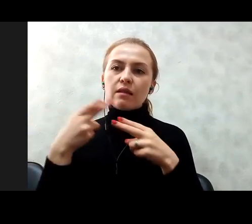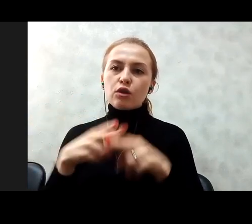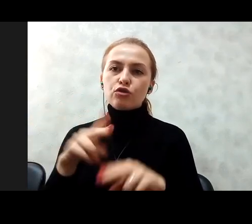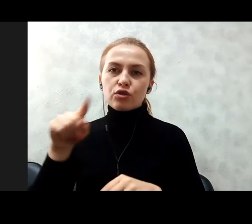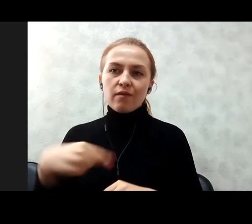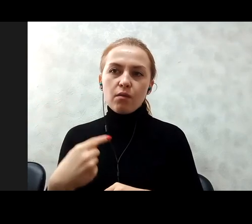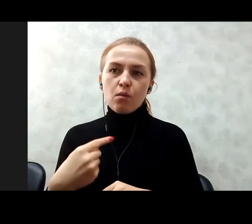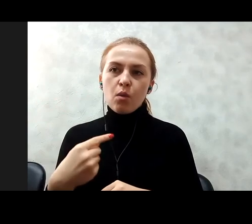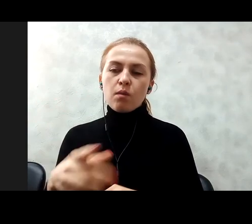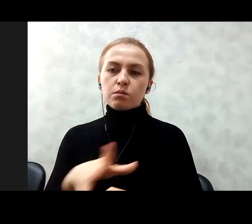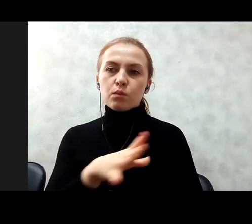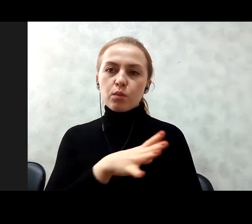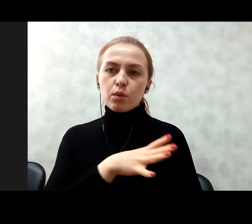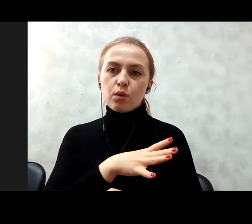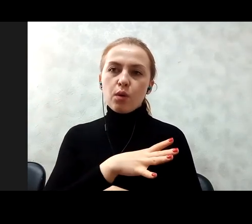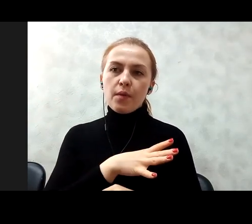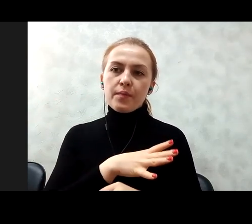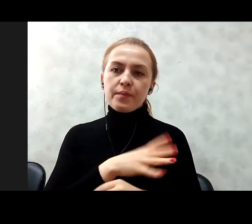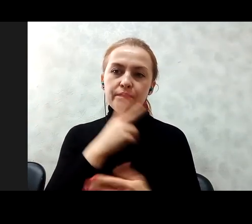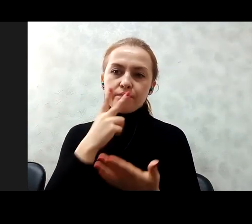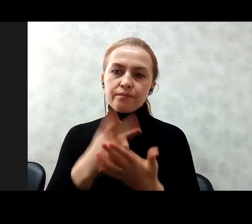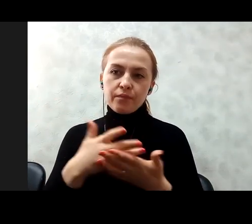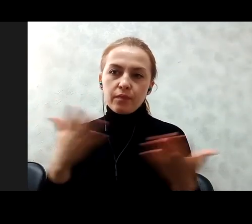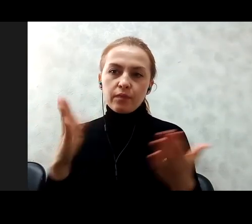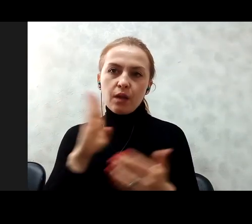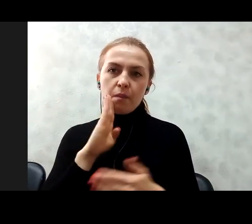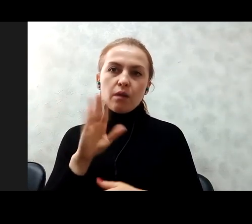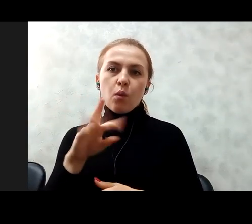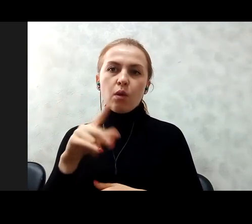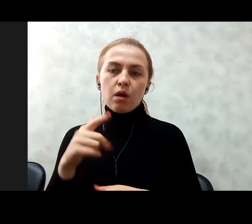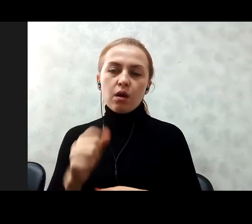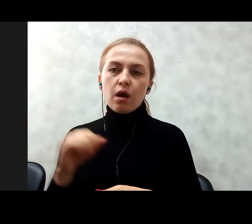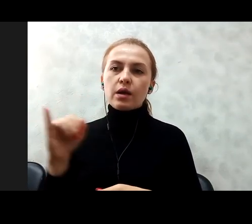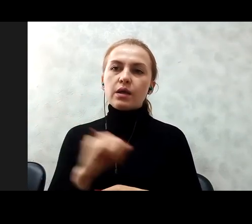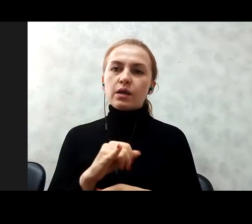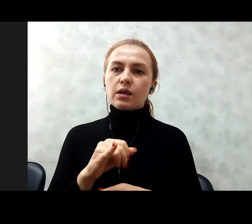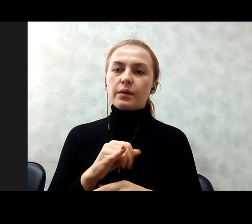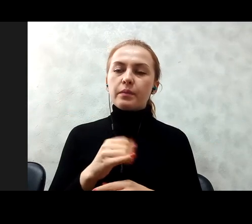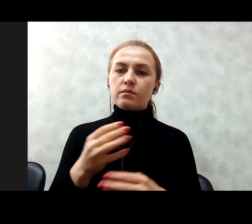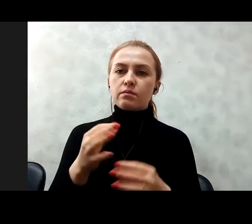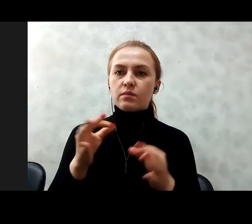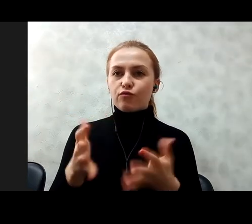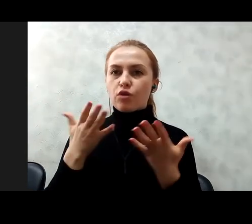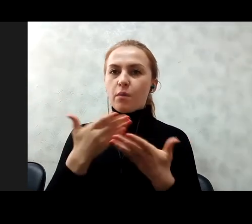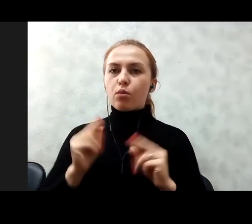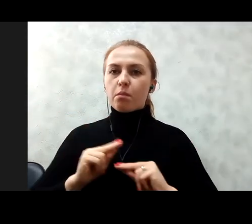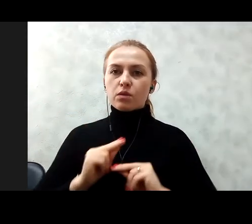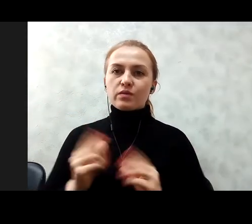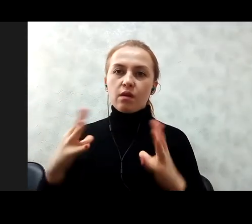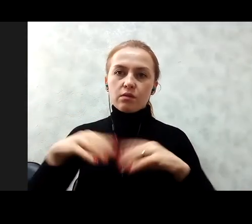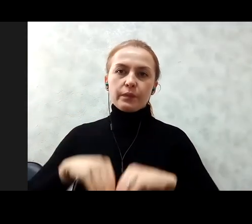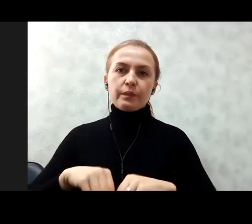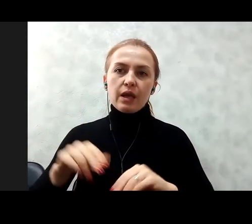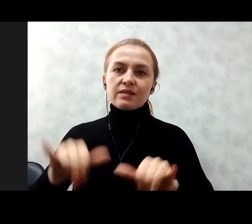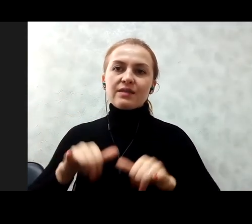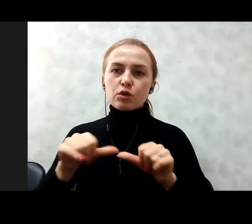request in a timely way, also together with the Venice Commission, and it would depend, of course, on their protocol for the expedited opinion.